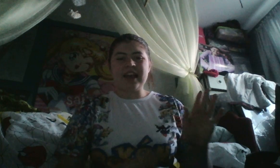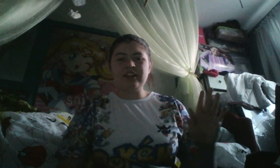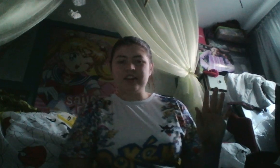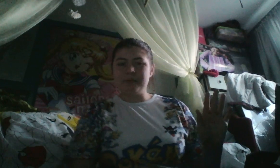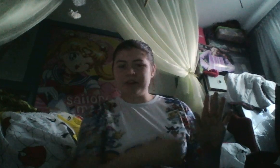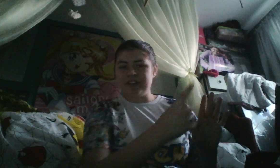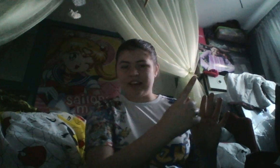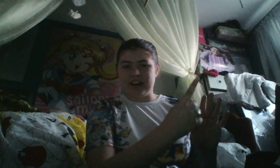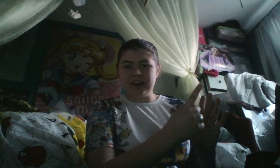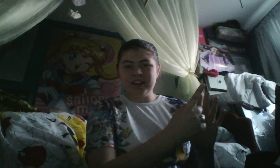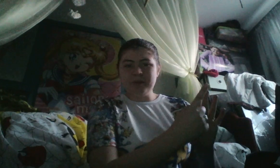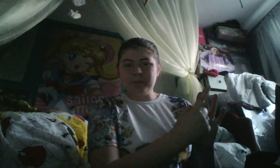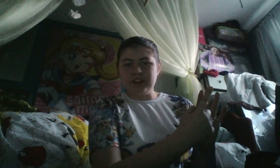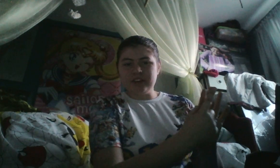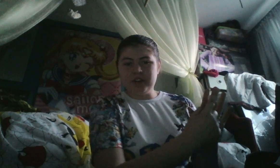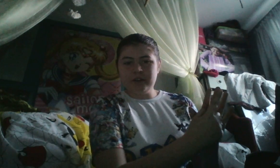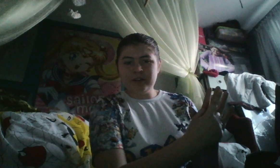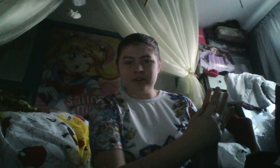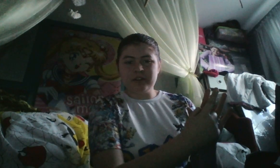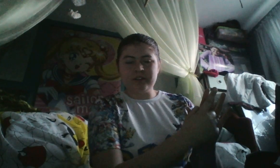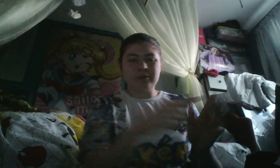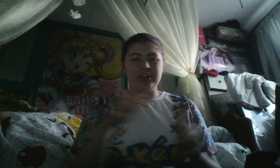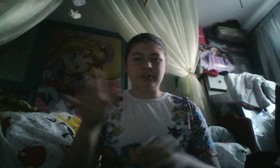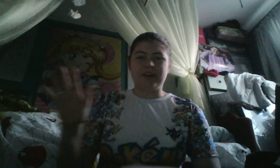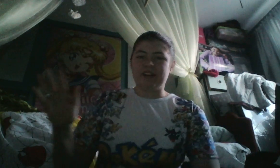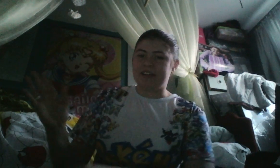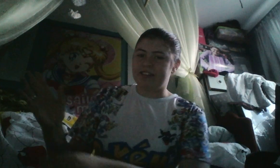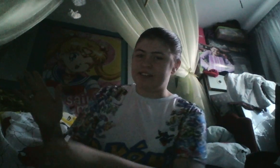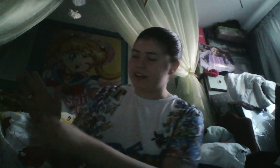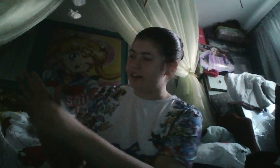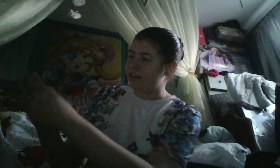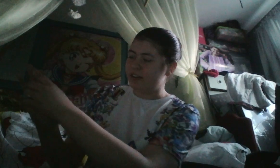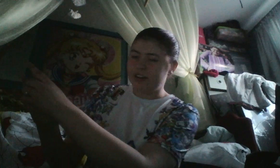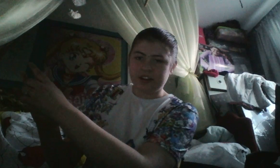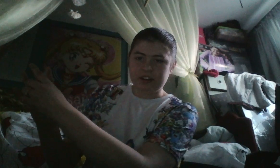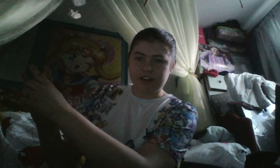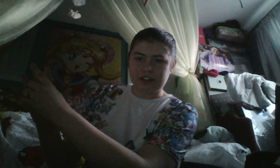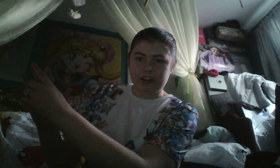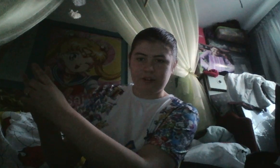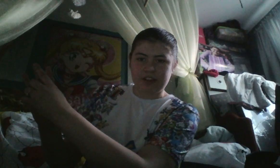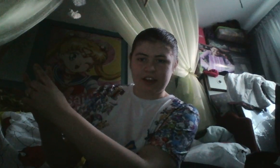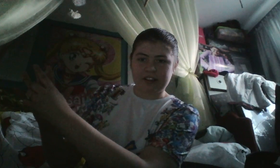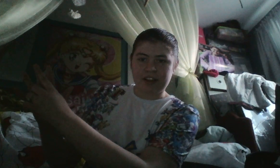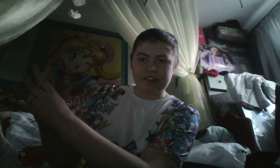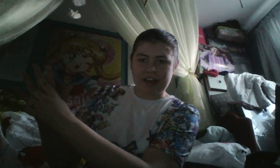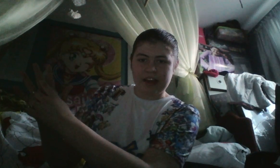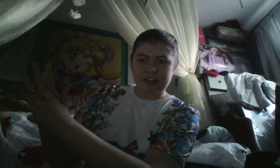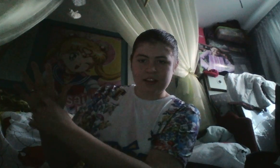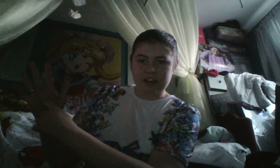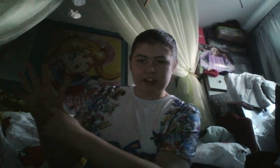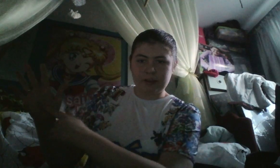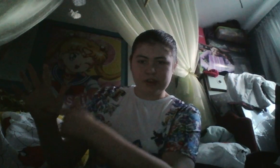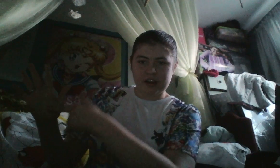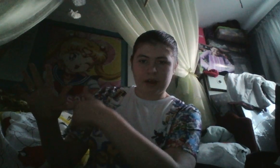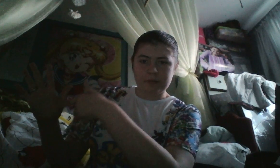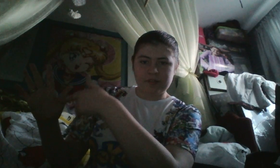you take the middle finger, but I'll probably do it on my other hand, it's easier. You take down there, and you bring it up,